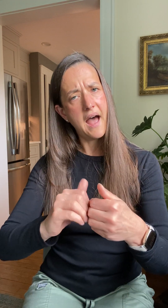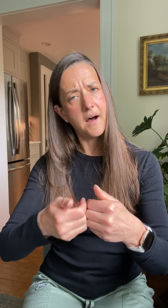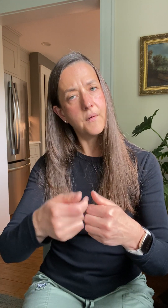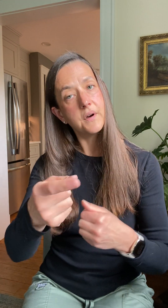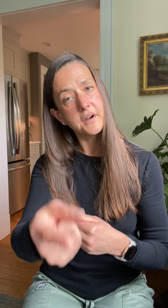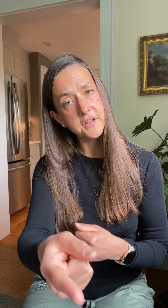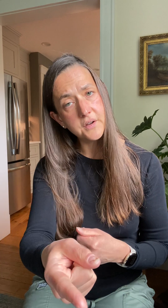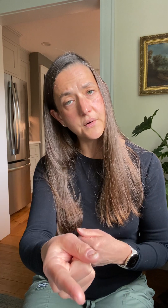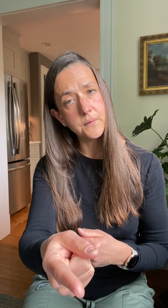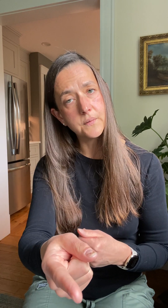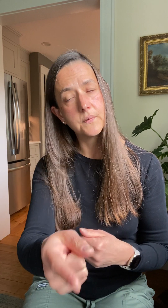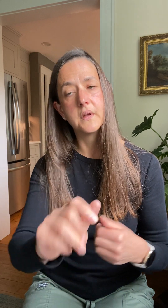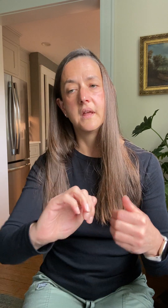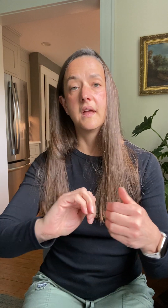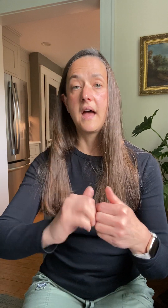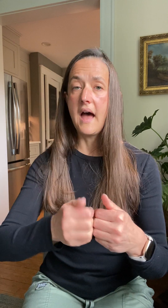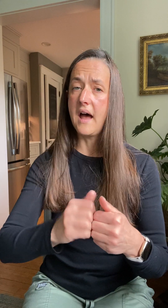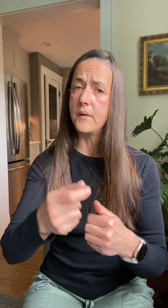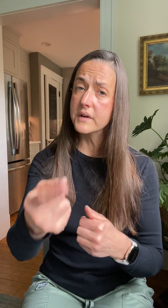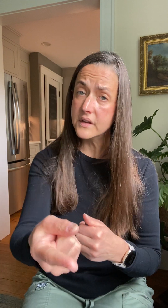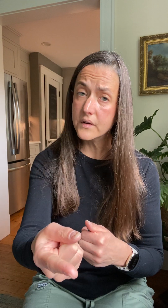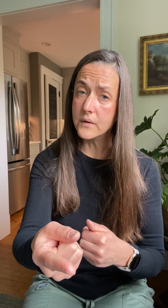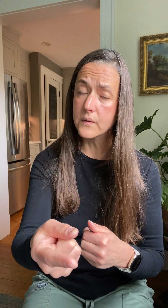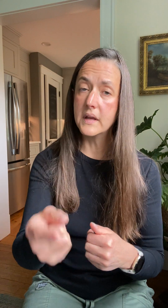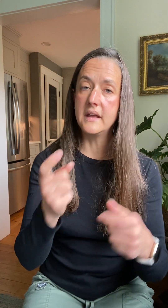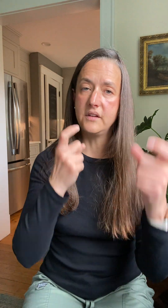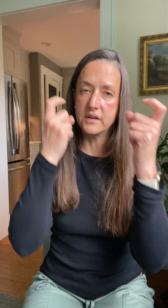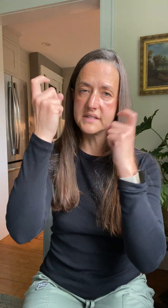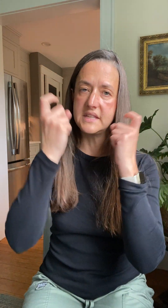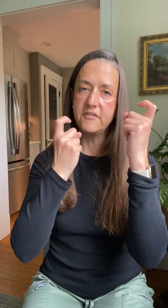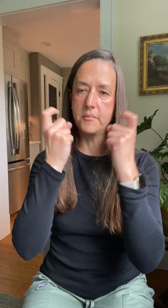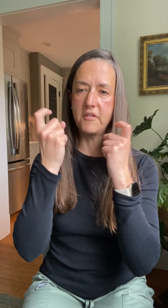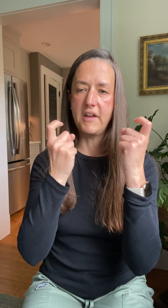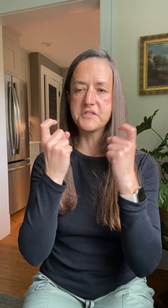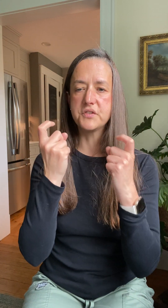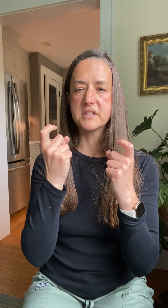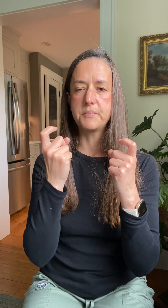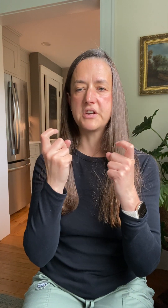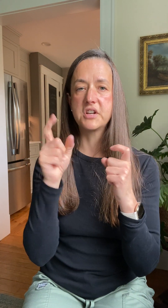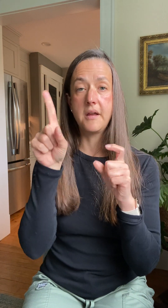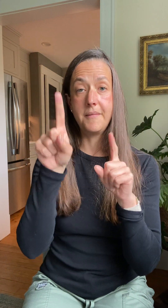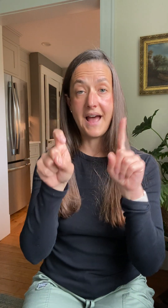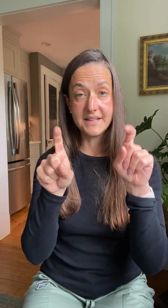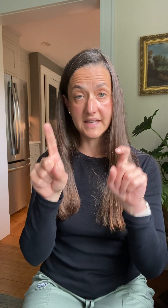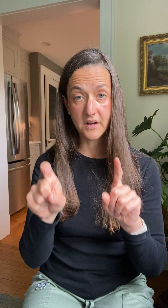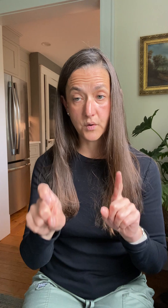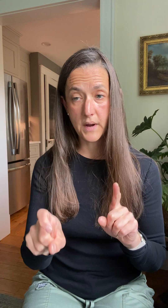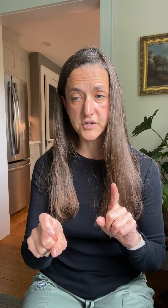How are you? How are you? And you can see from the facial expression, I'm asking a